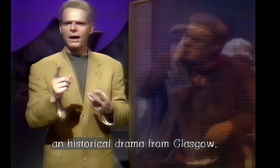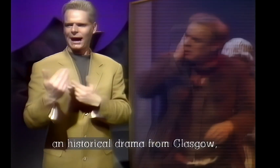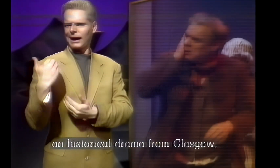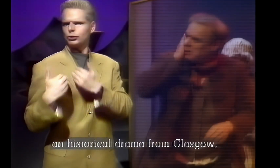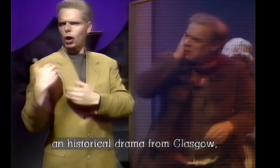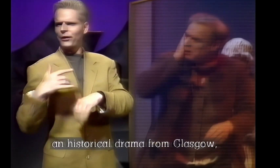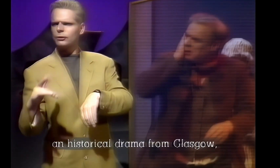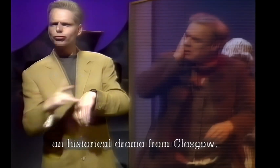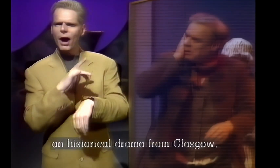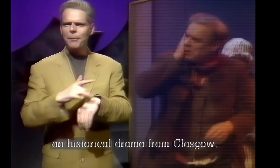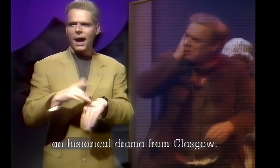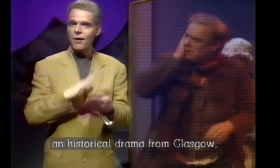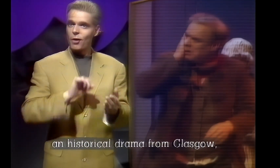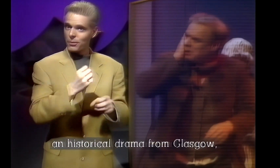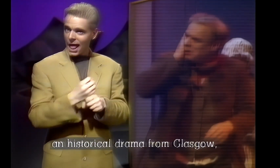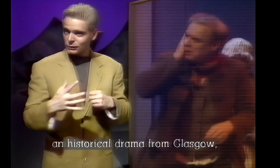a historical drama from Glasgow,